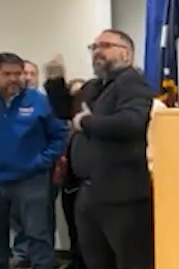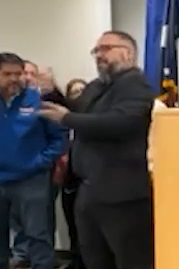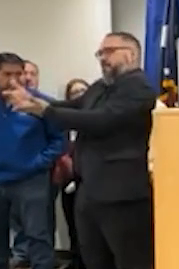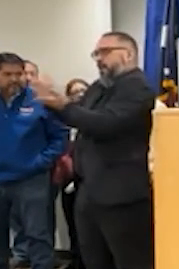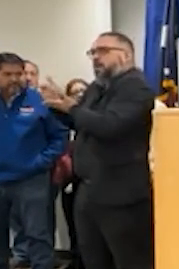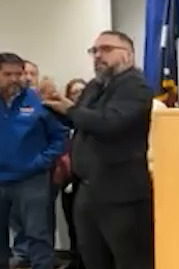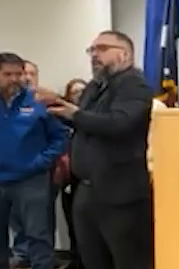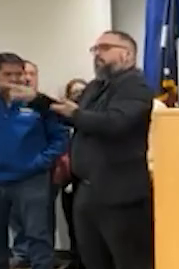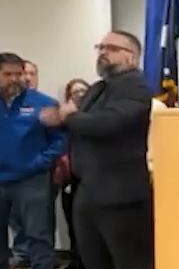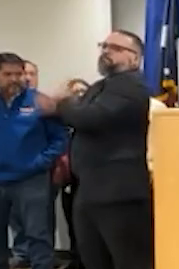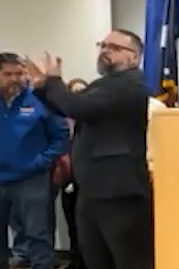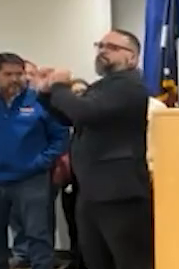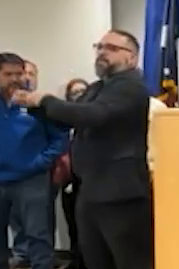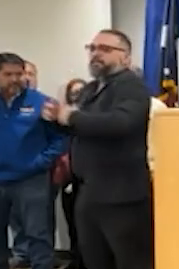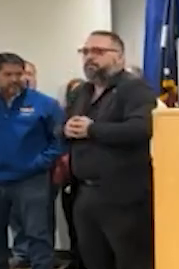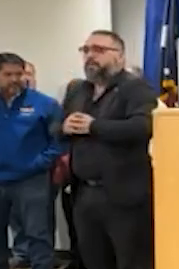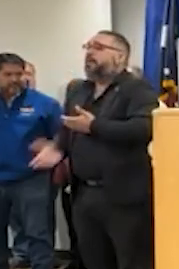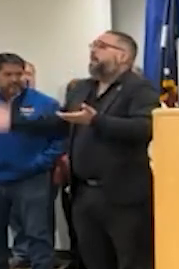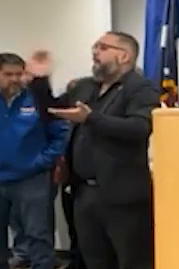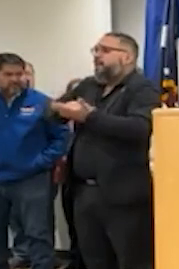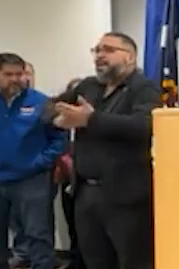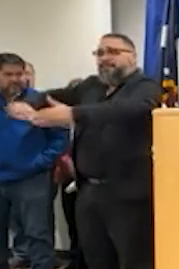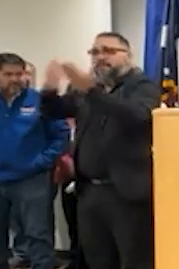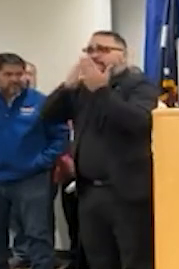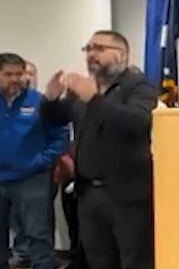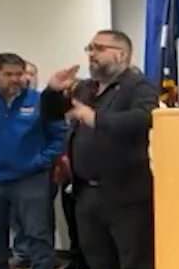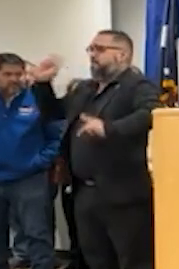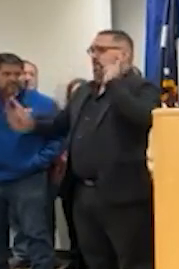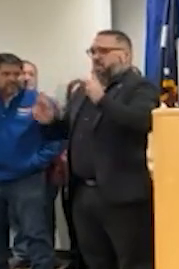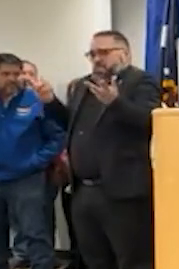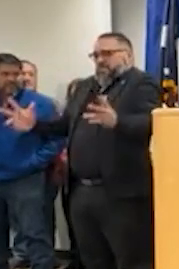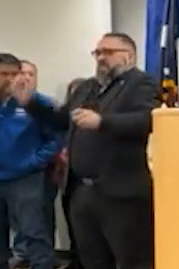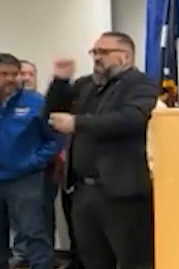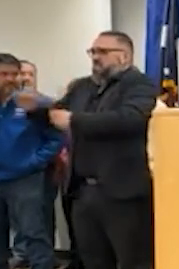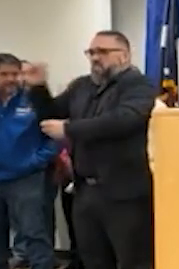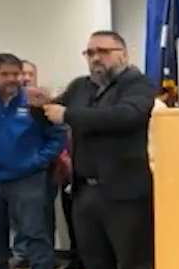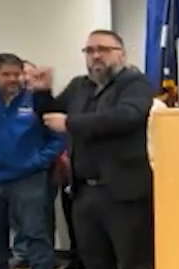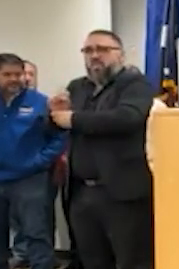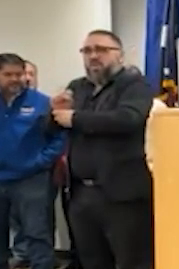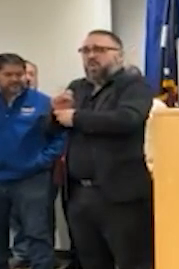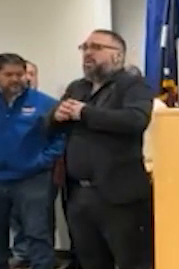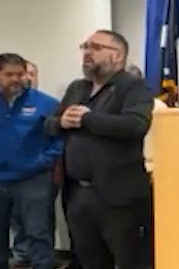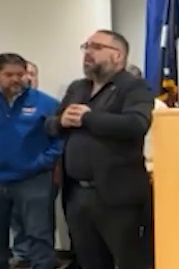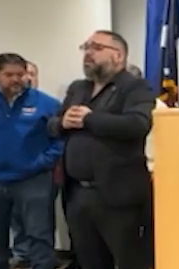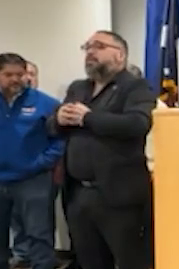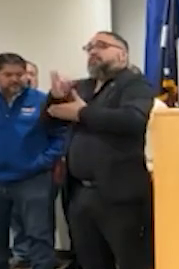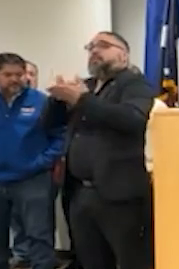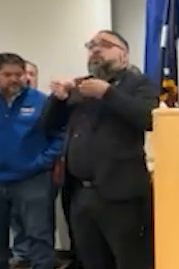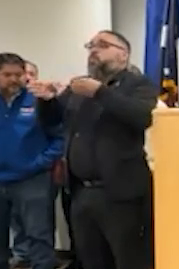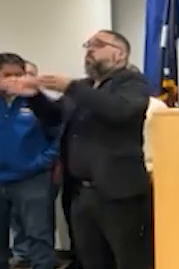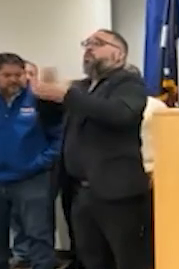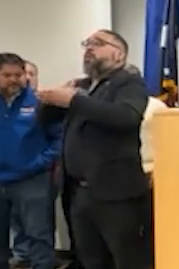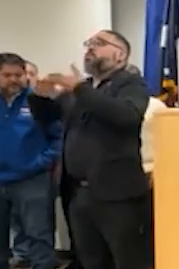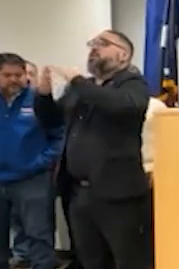or fashion. Again, my thanks already to the folks that have done hard work. Some of the roads in our community have